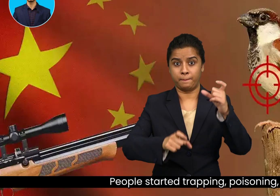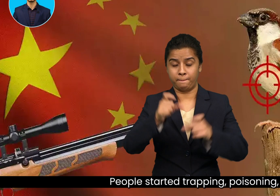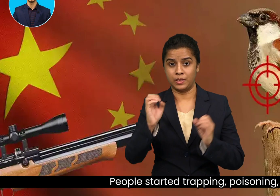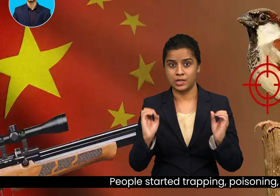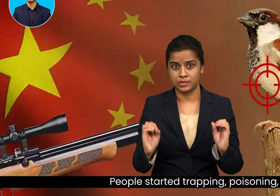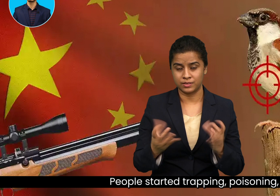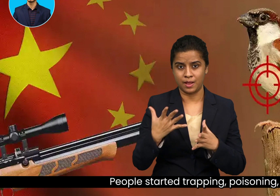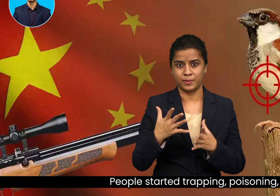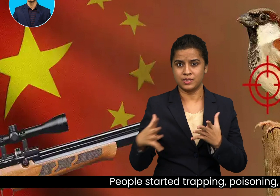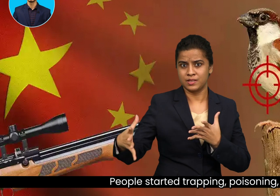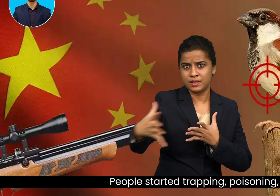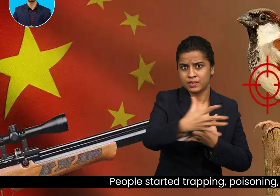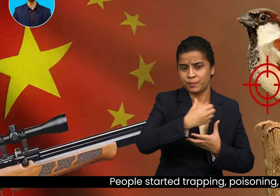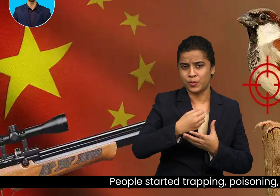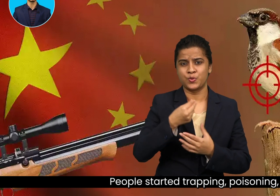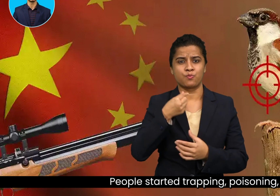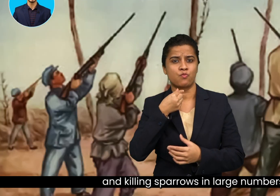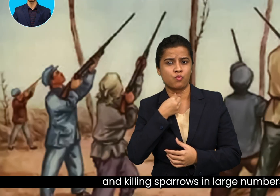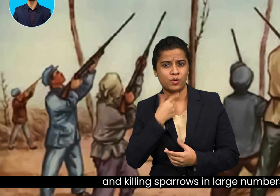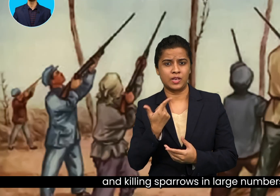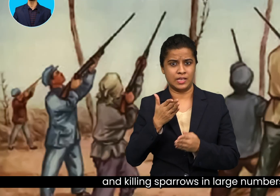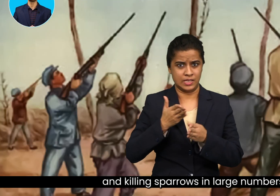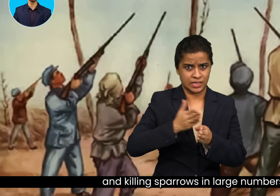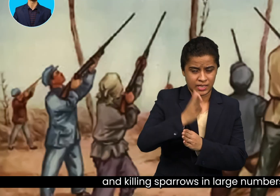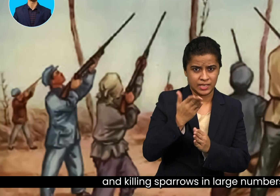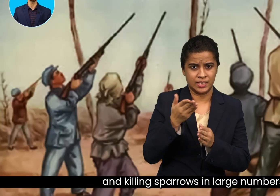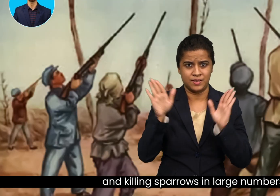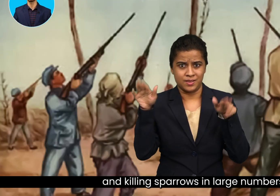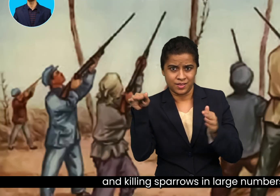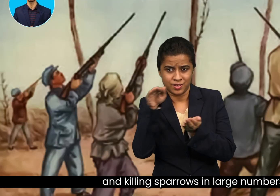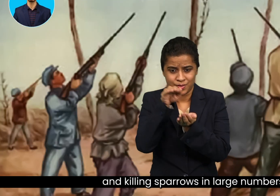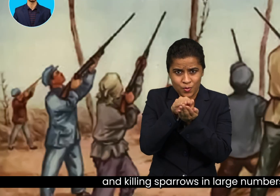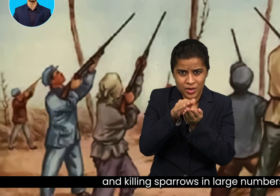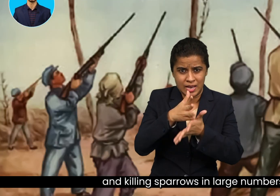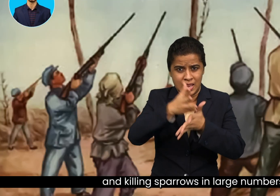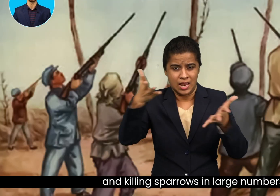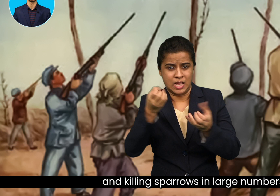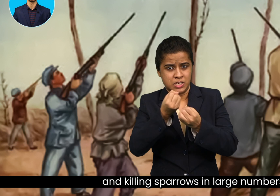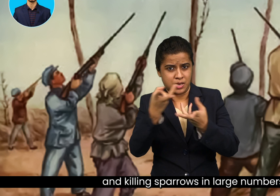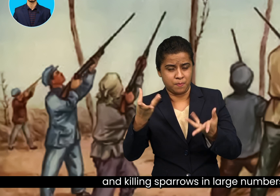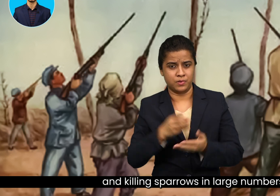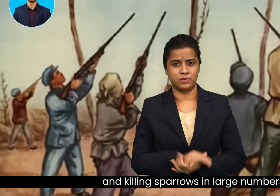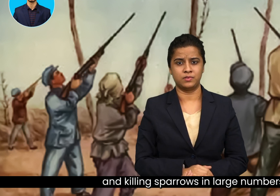People started trapping, poisoning and killing sparrows in large numbers.